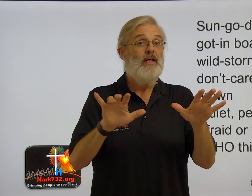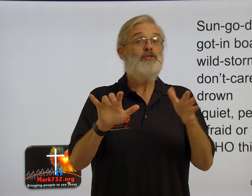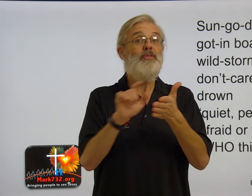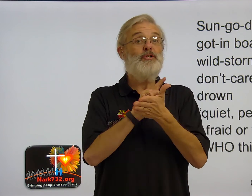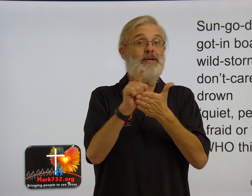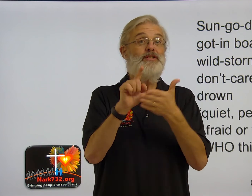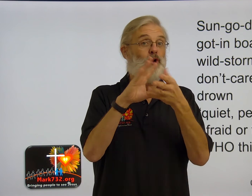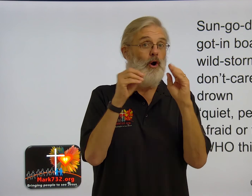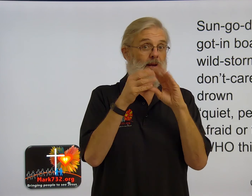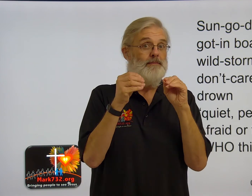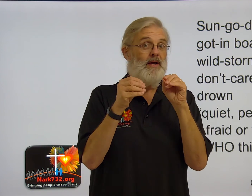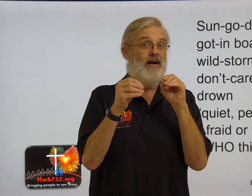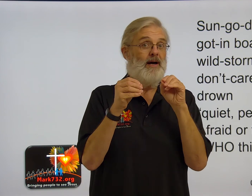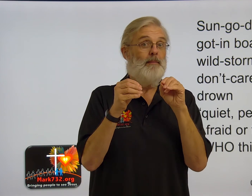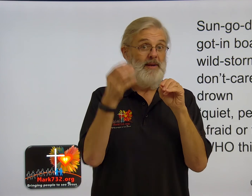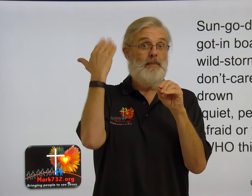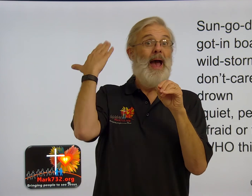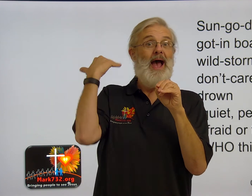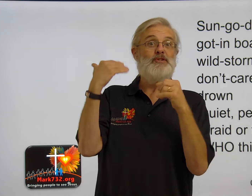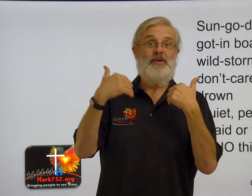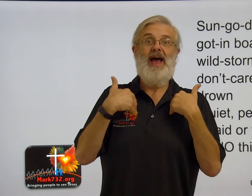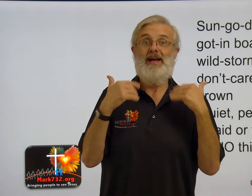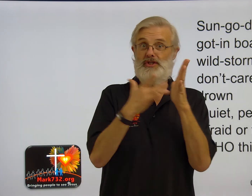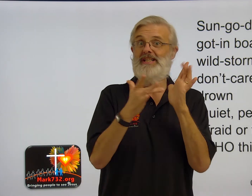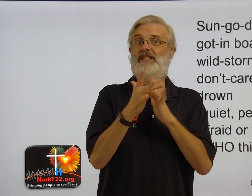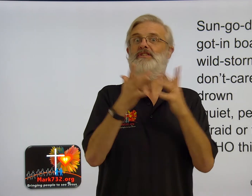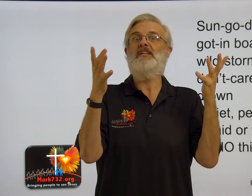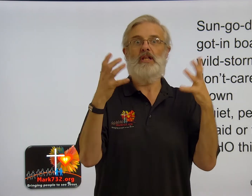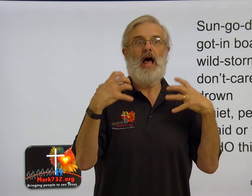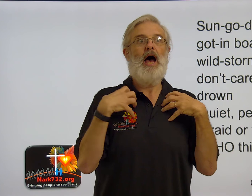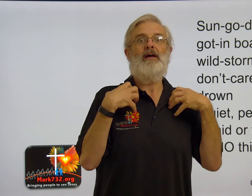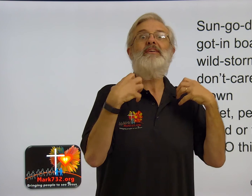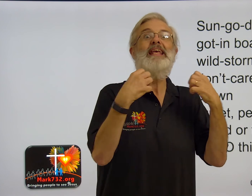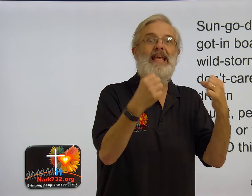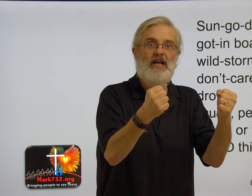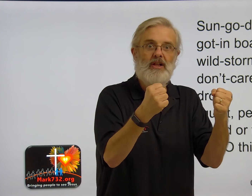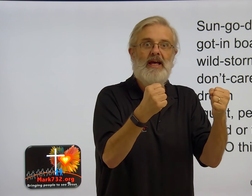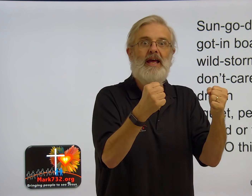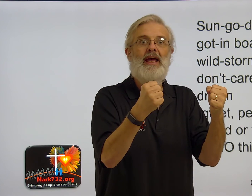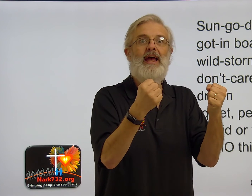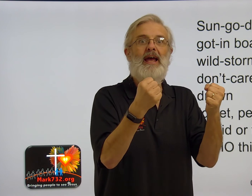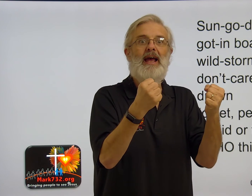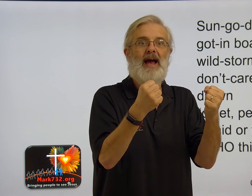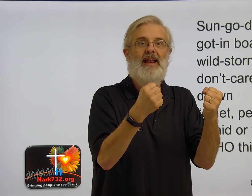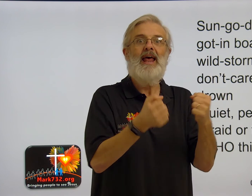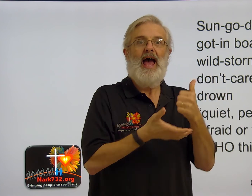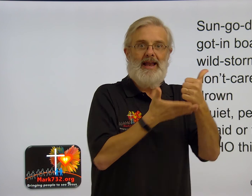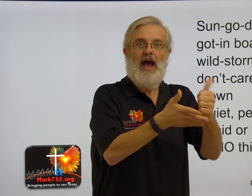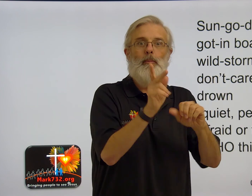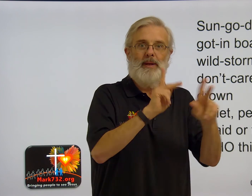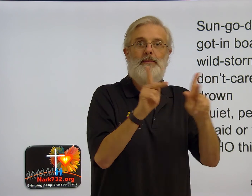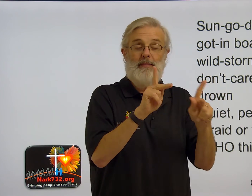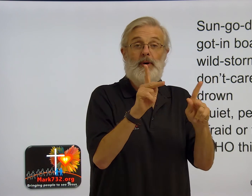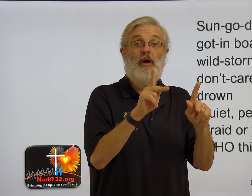So this week's story, in the past we've had Jesus does a lot of healing and helping people,